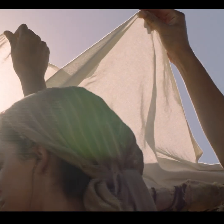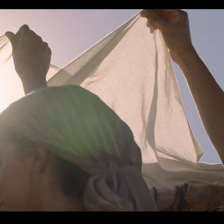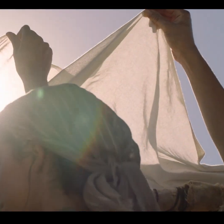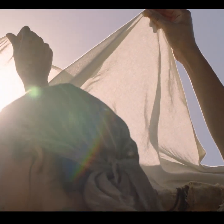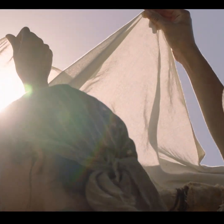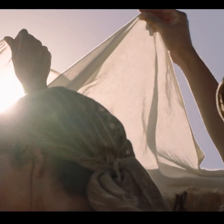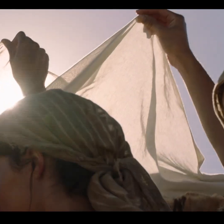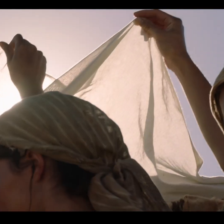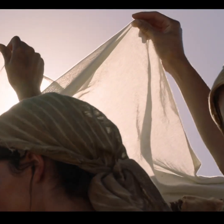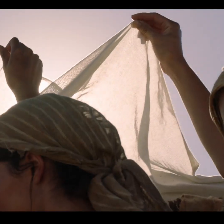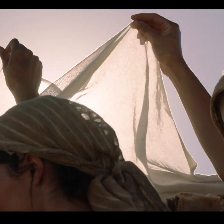ORCHESTRA PLAYS